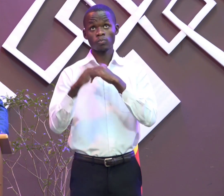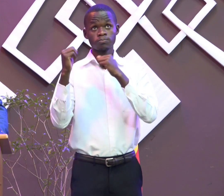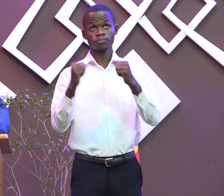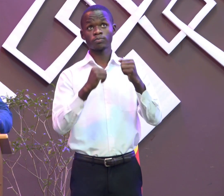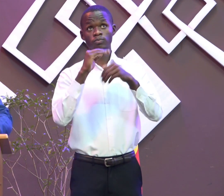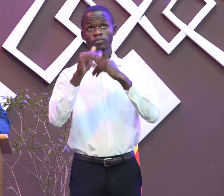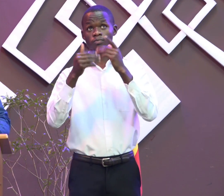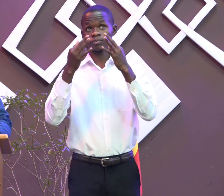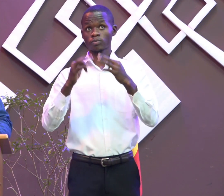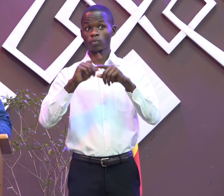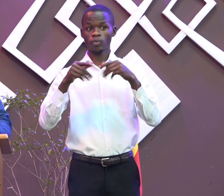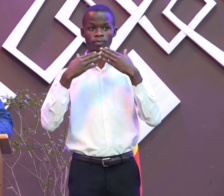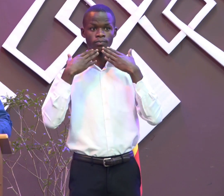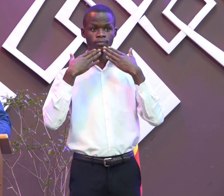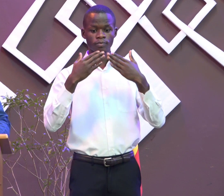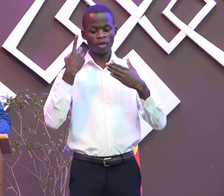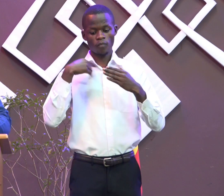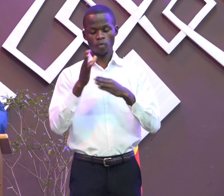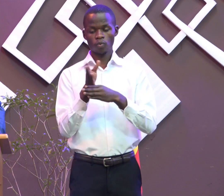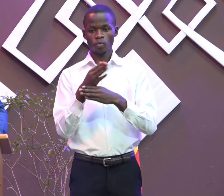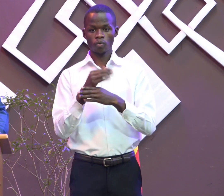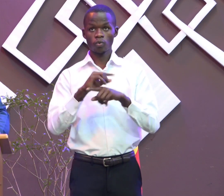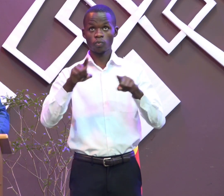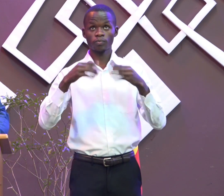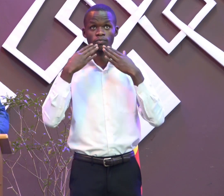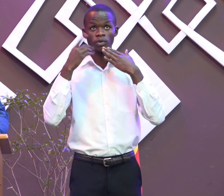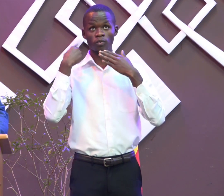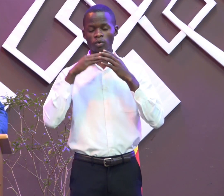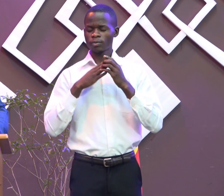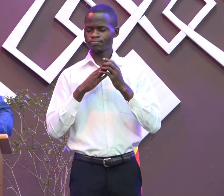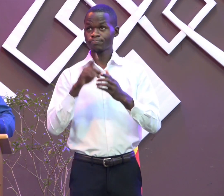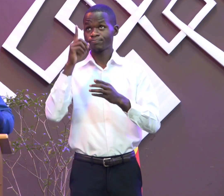tukwebaza ku lw'obuweereza tukwebaza ku lw'omukulembeze gw'otuwadde